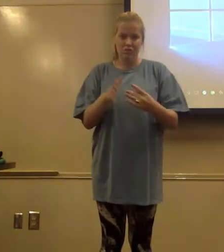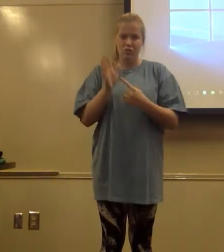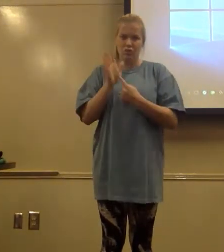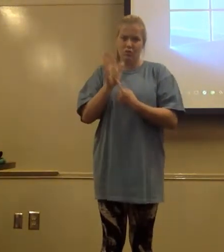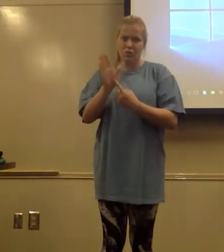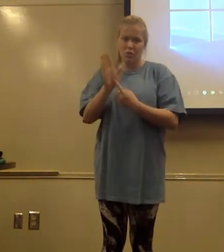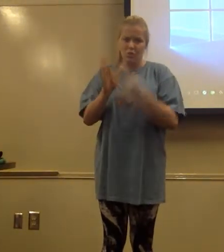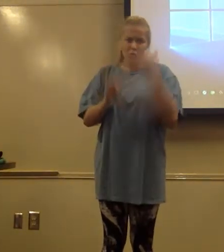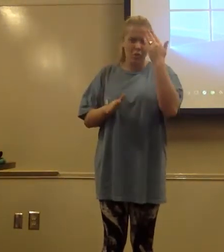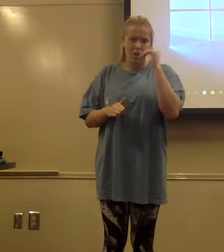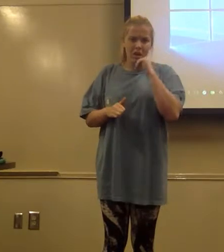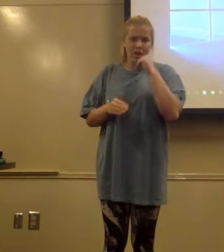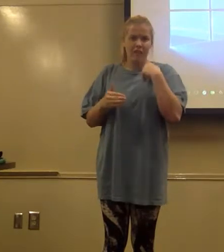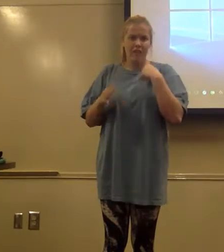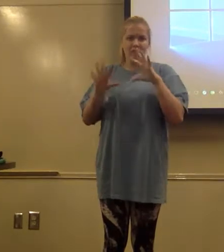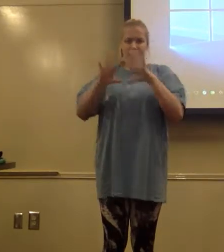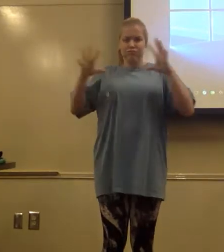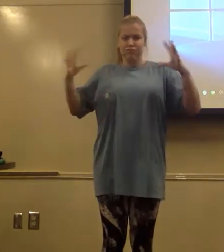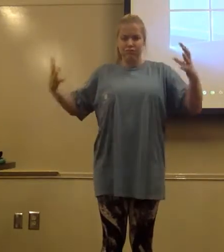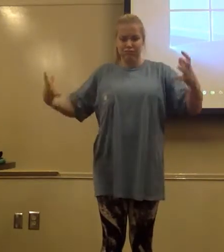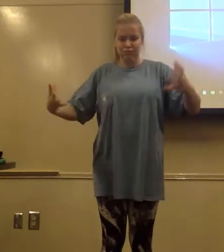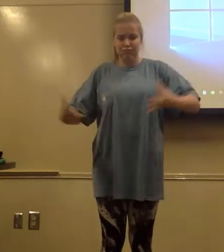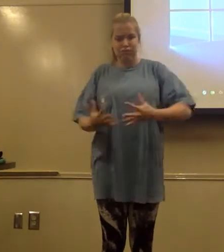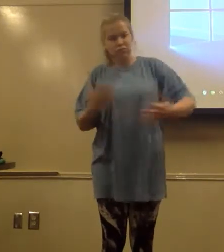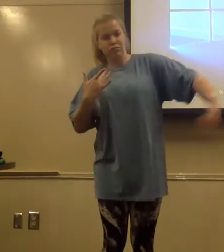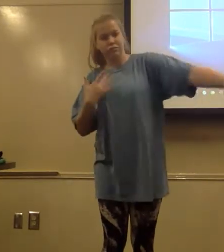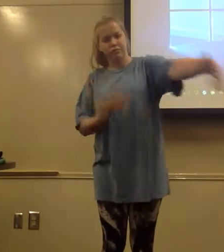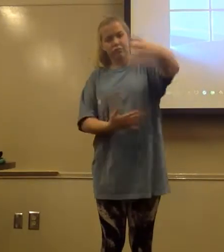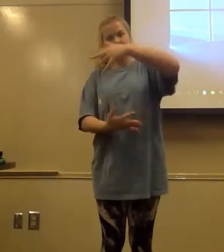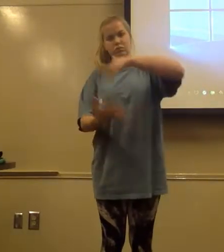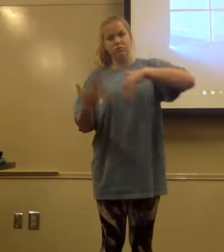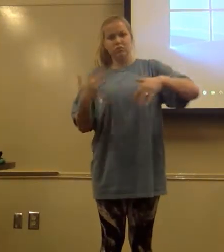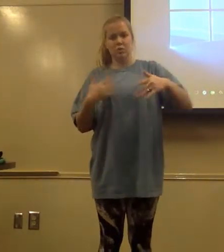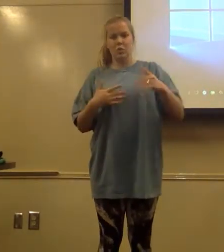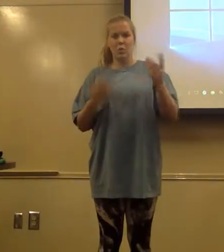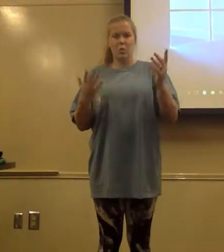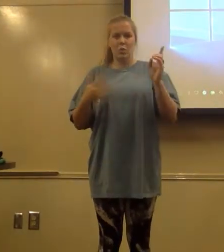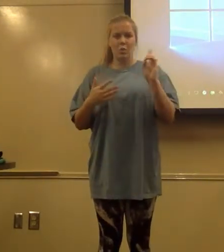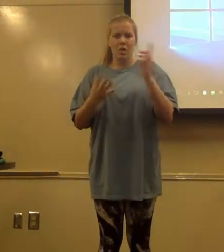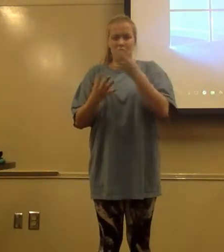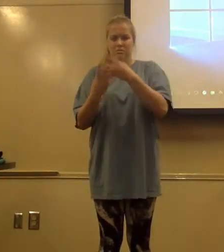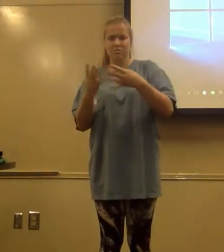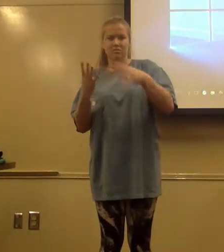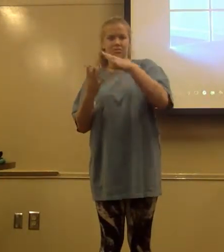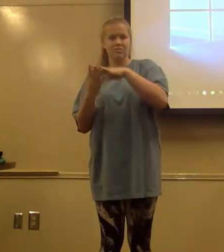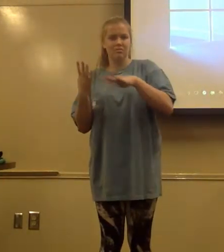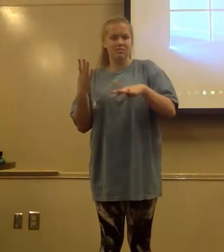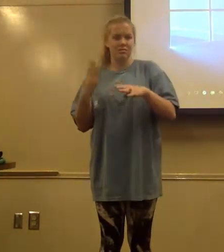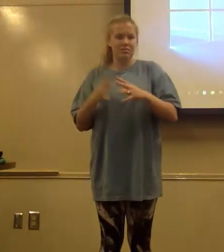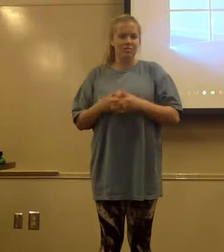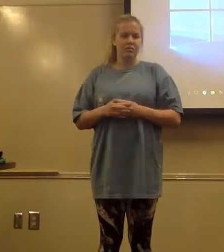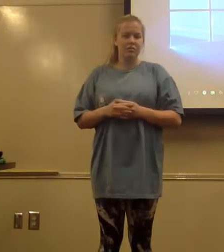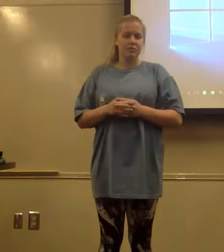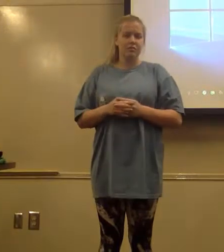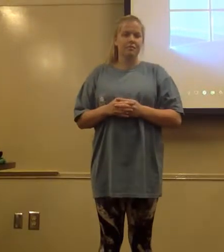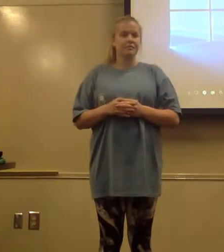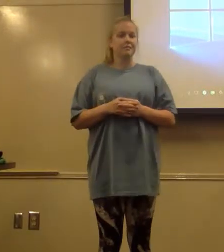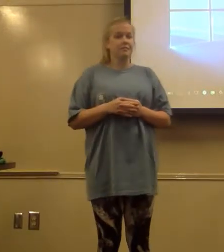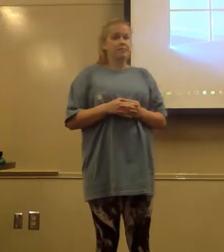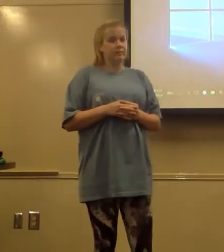aren't there any? If we've known about this since Pritikin's day, where's the data, the large randomised control trials? Well, look, Ornish published his